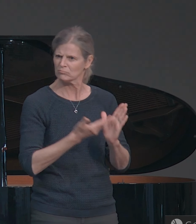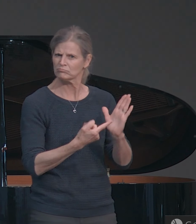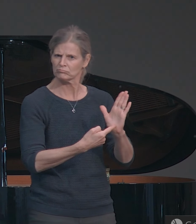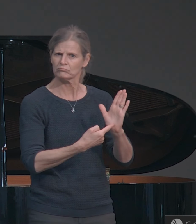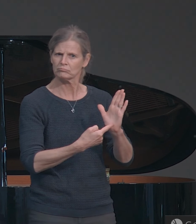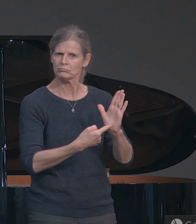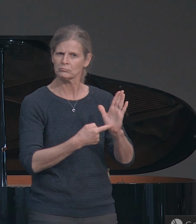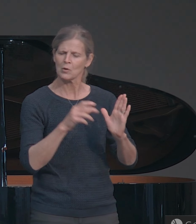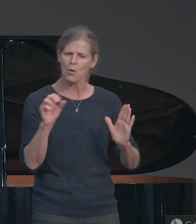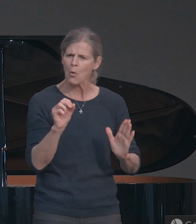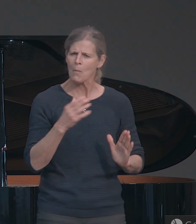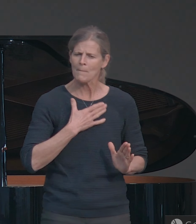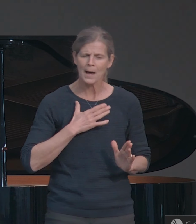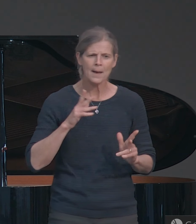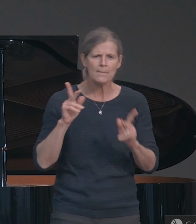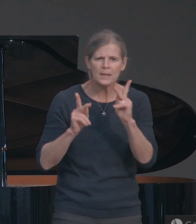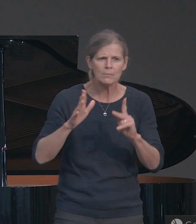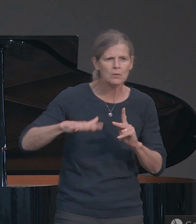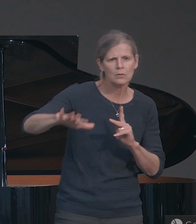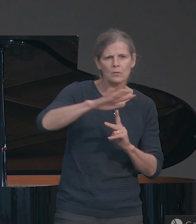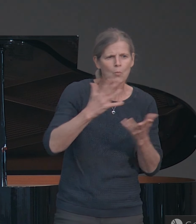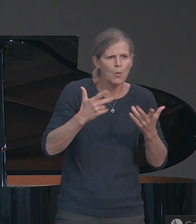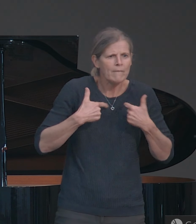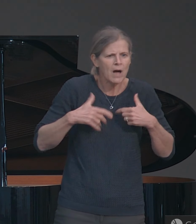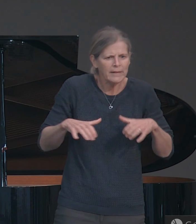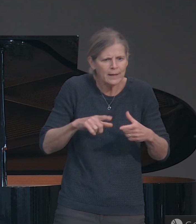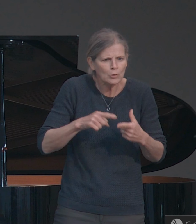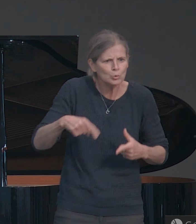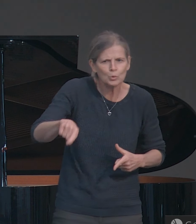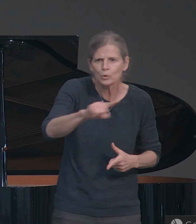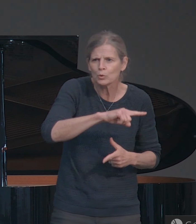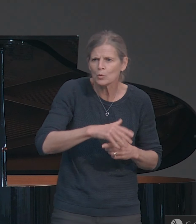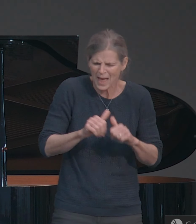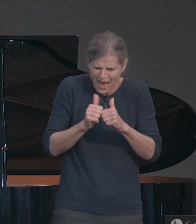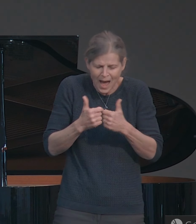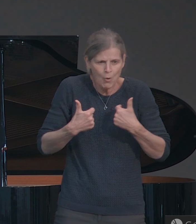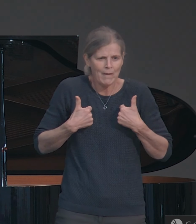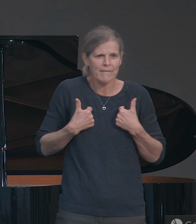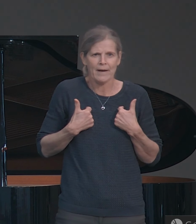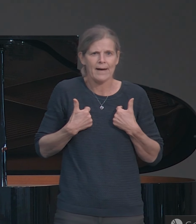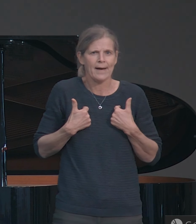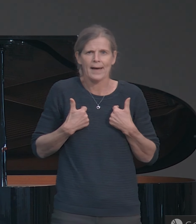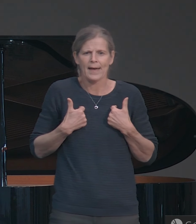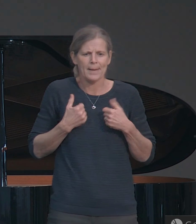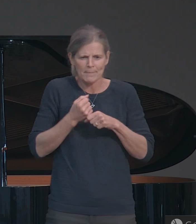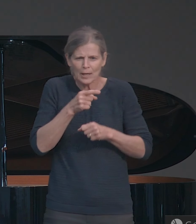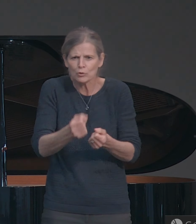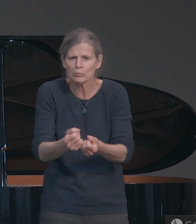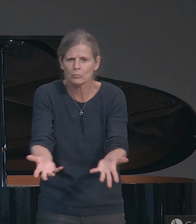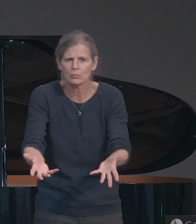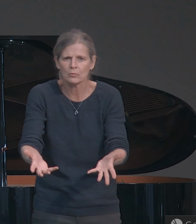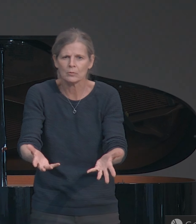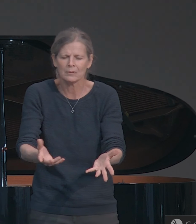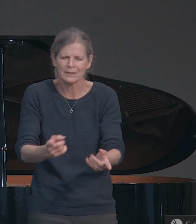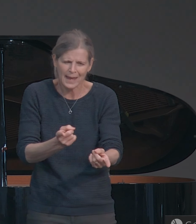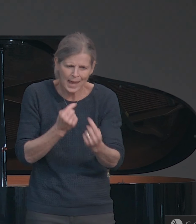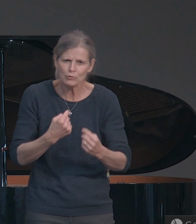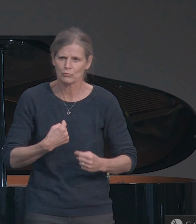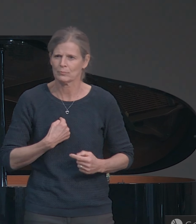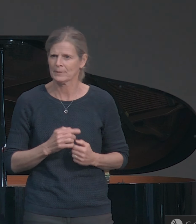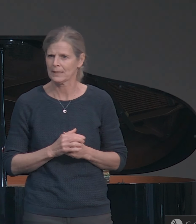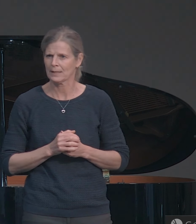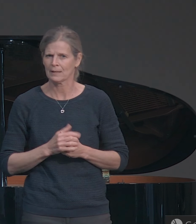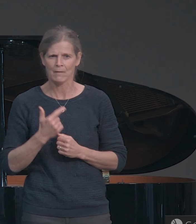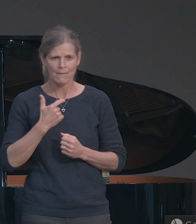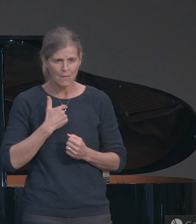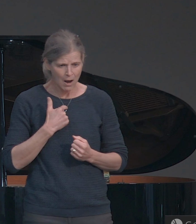O my people, what have I done to you? How have I wearied you? Answer me.